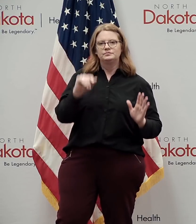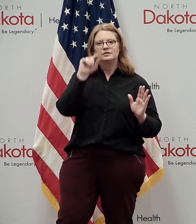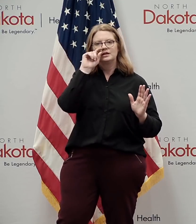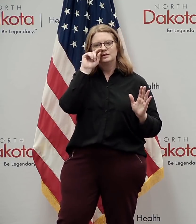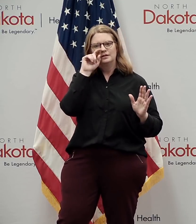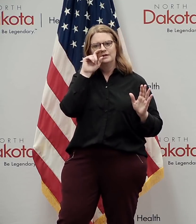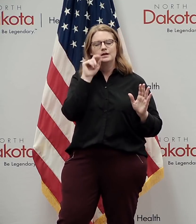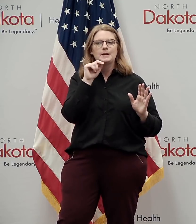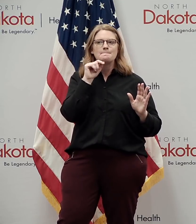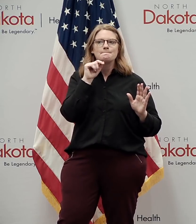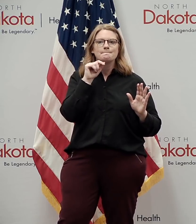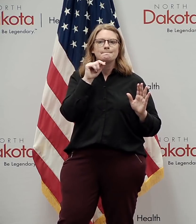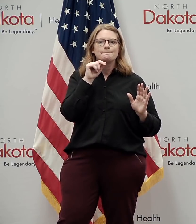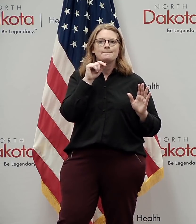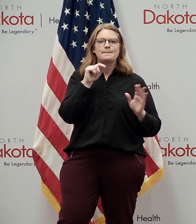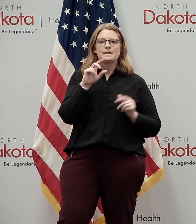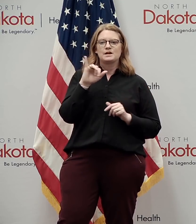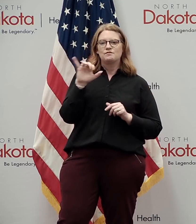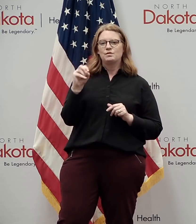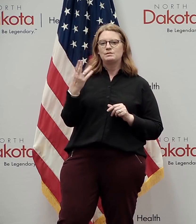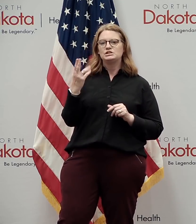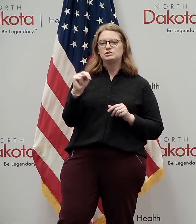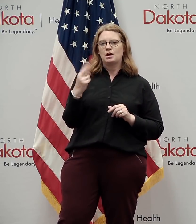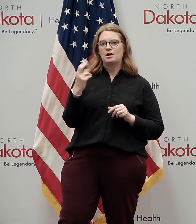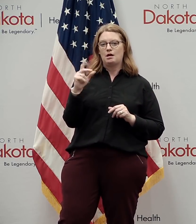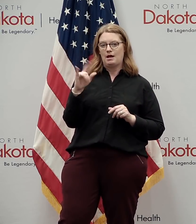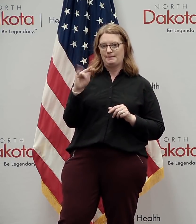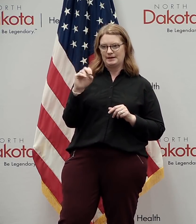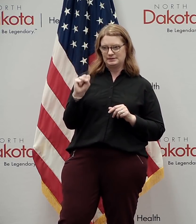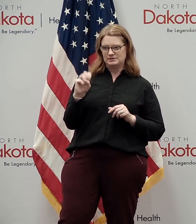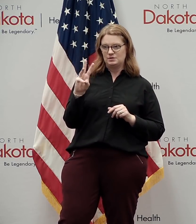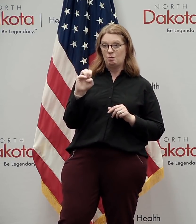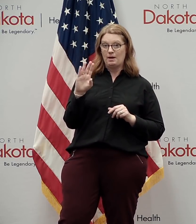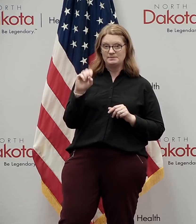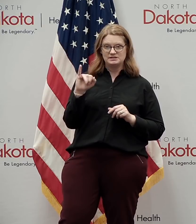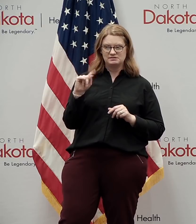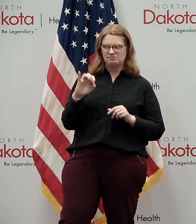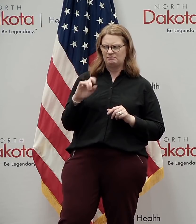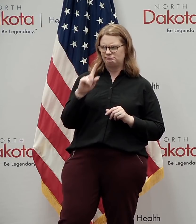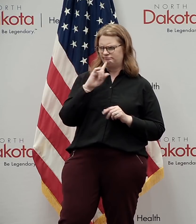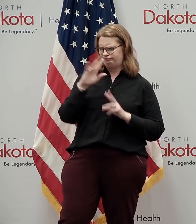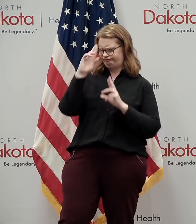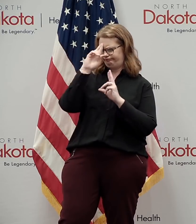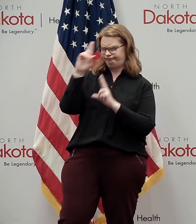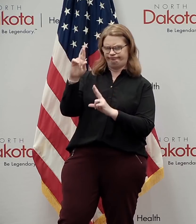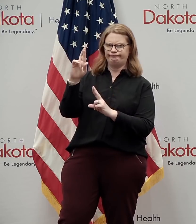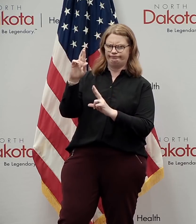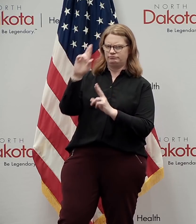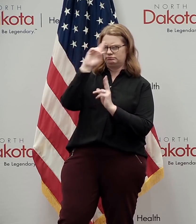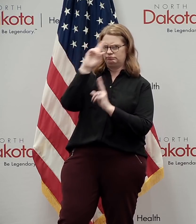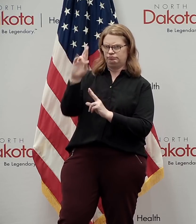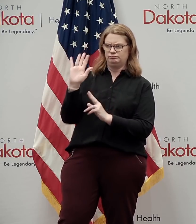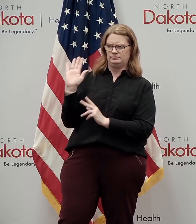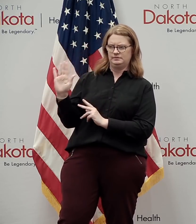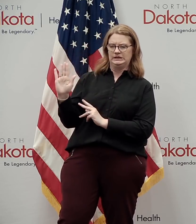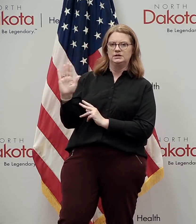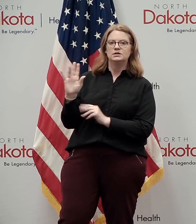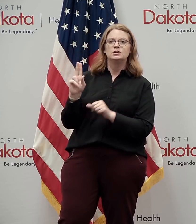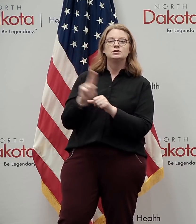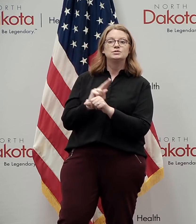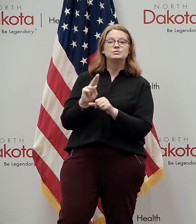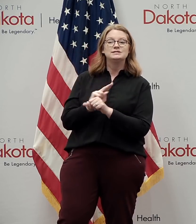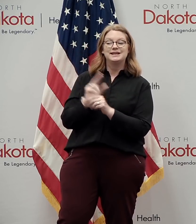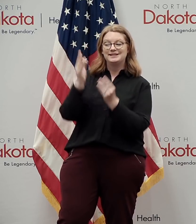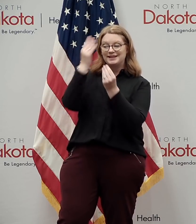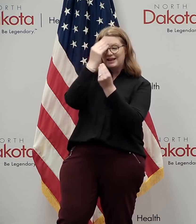it appears to be from the Johns Hopkins website, which of course is a well-respected brand in medicine, that they're using the data from